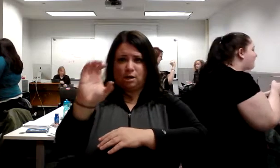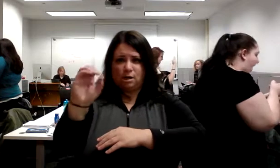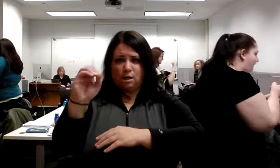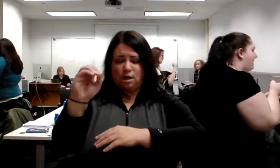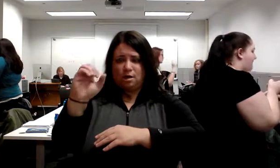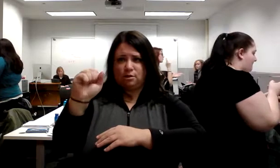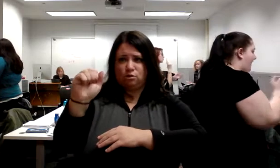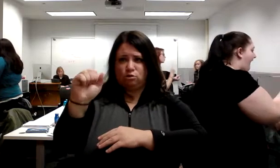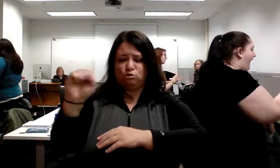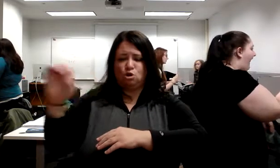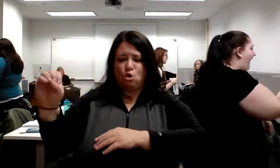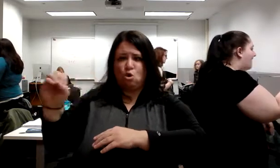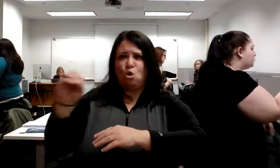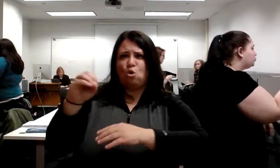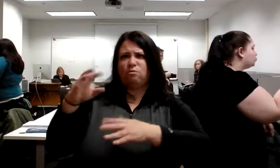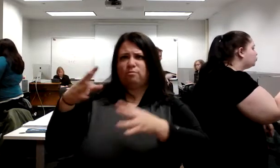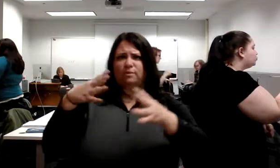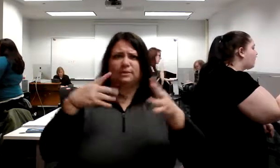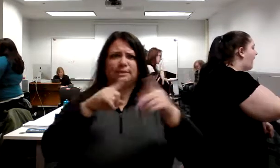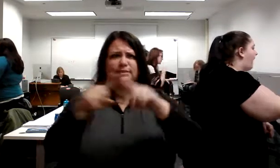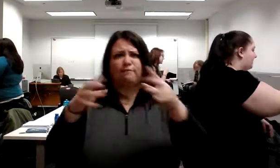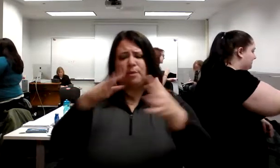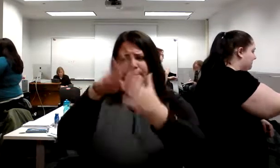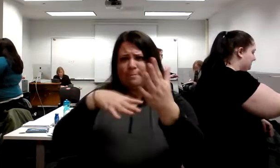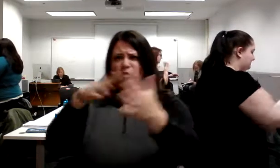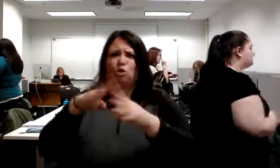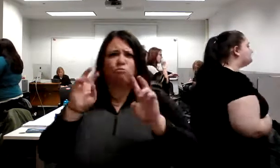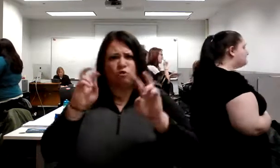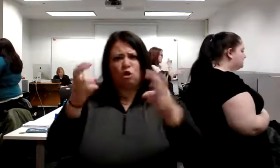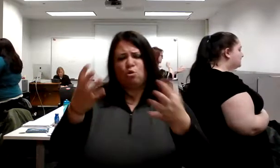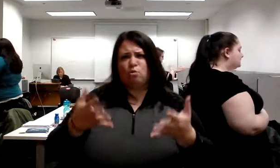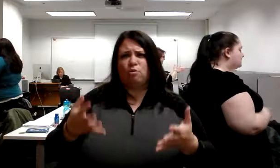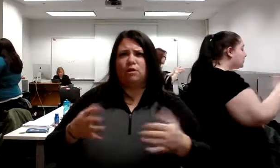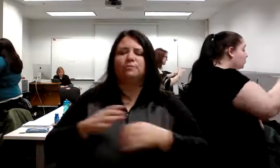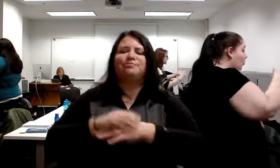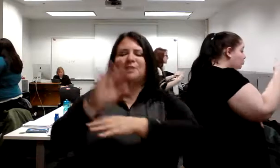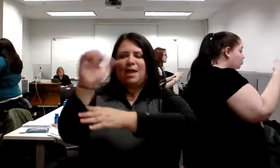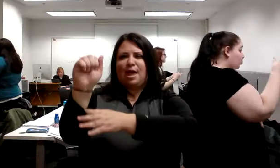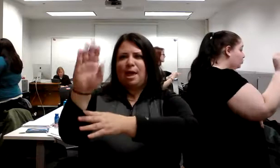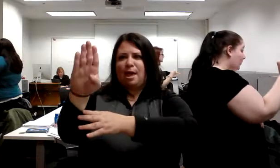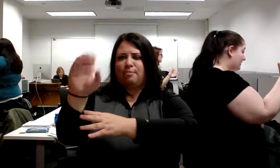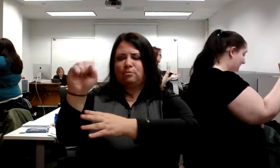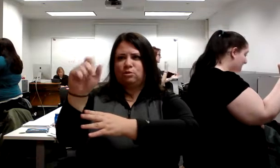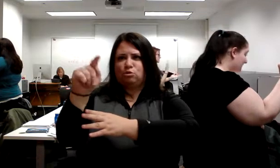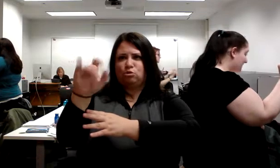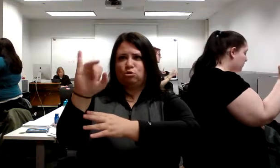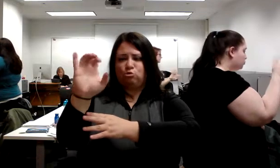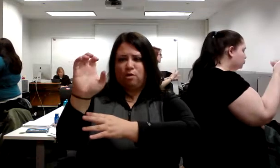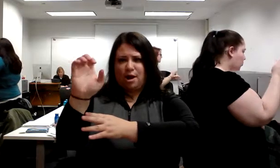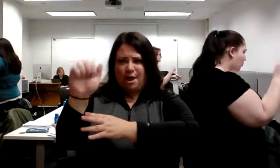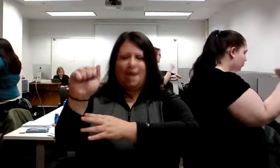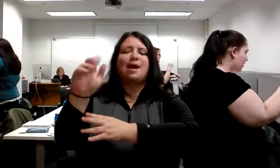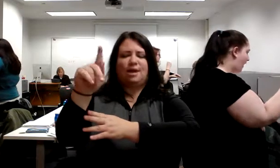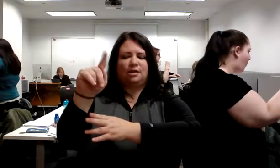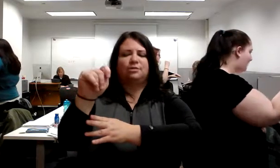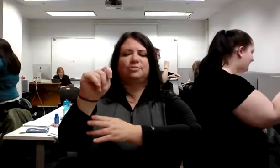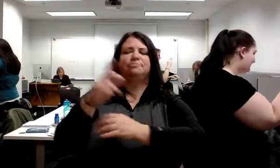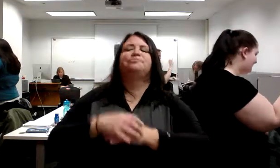pretend, when she painted her flowers, she would pretend she was painting it from maybe a bumblebee's point of view. Because that bumblebee would go inside